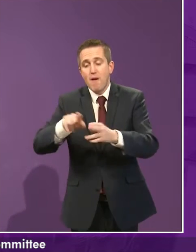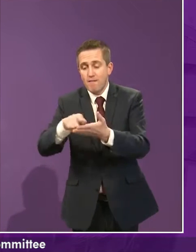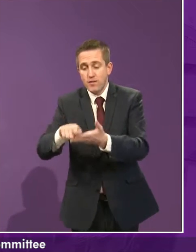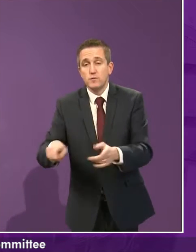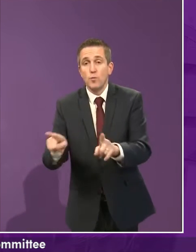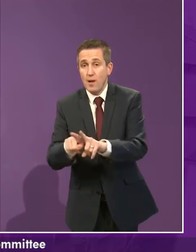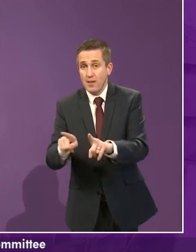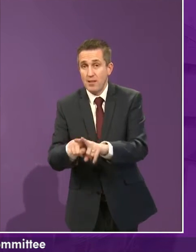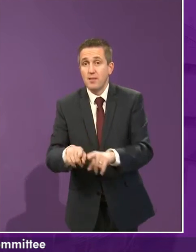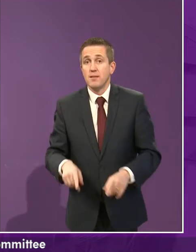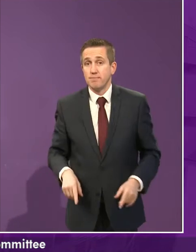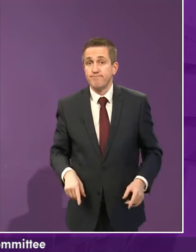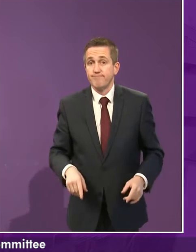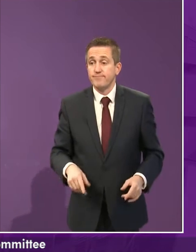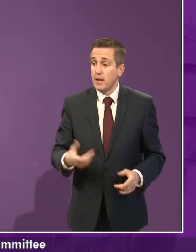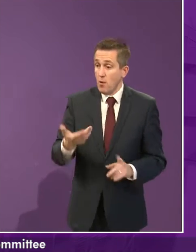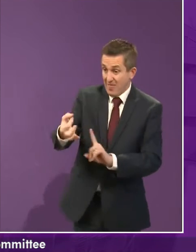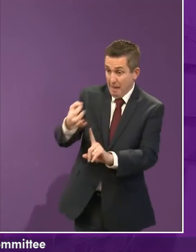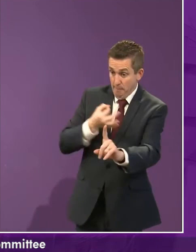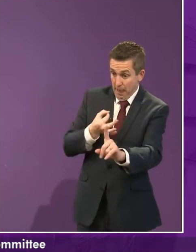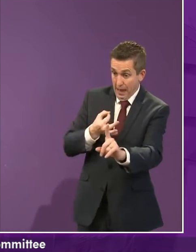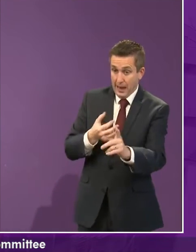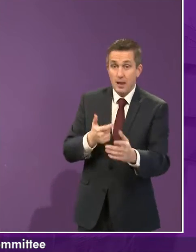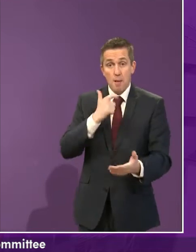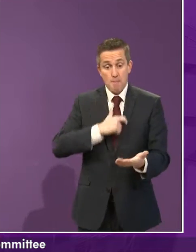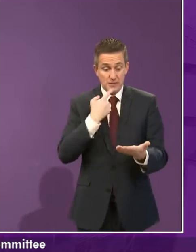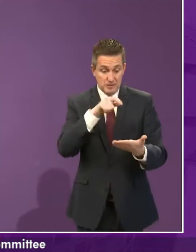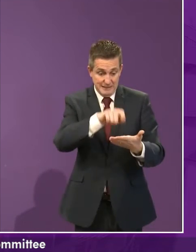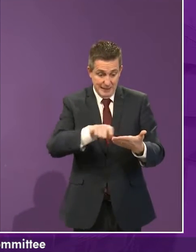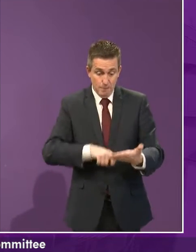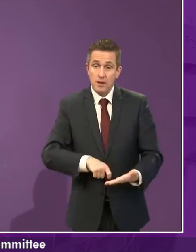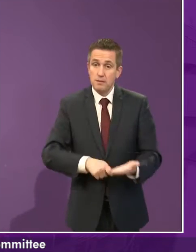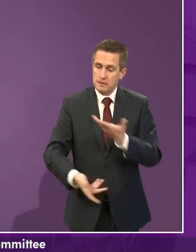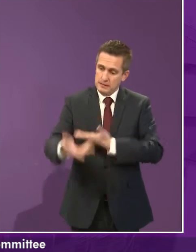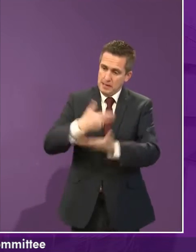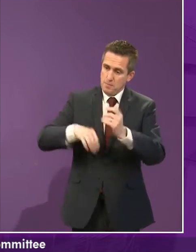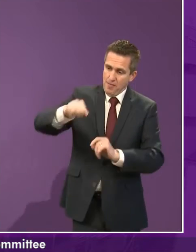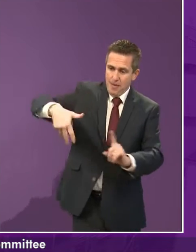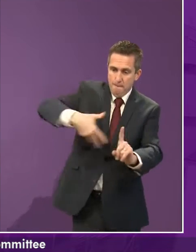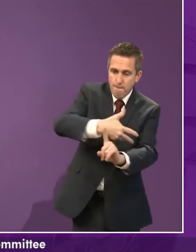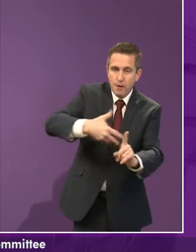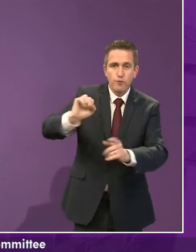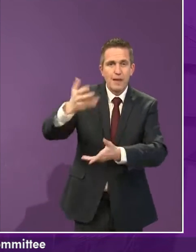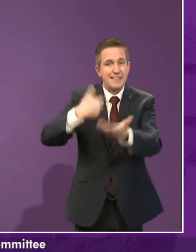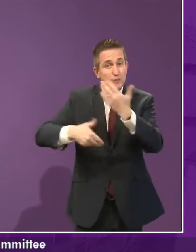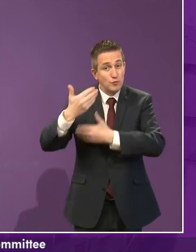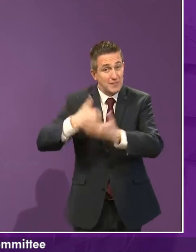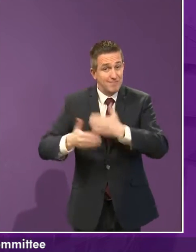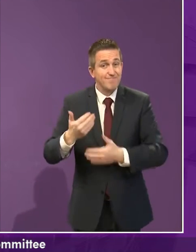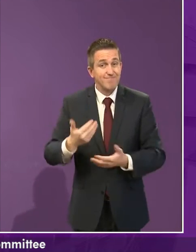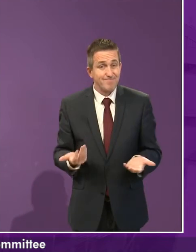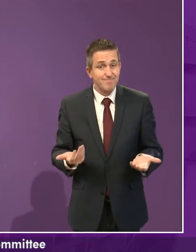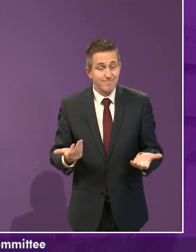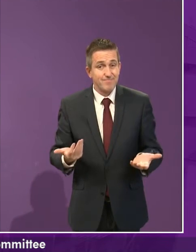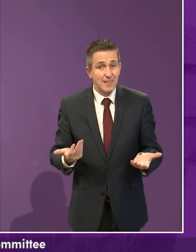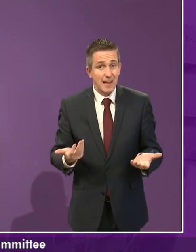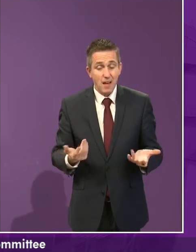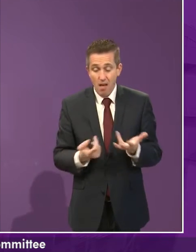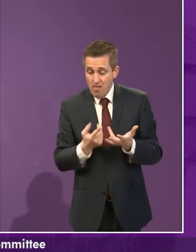only opportunity that an applicant has to tell us their story, and they may not use other aspects of